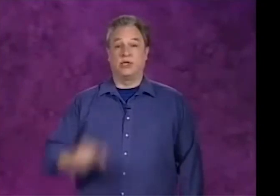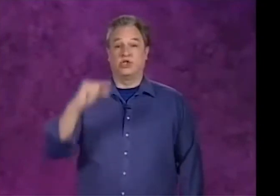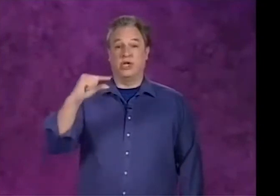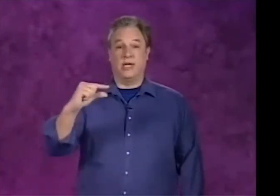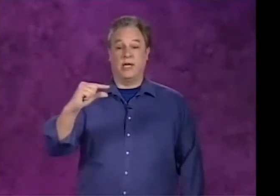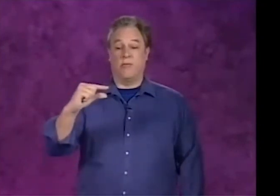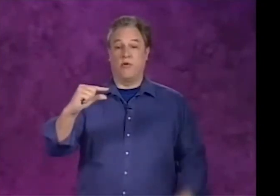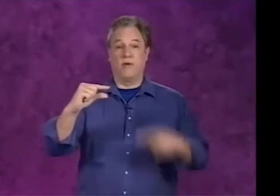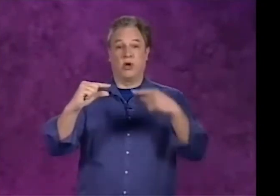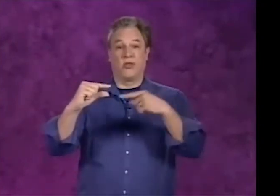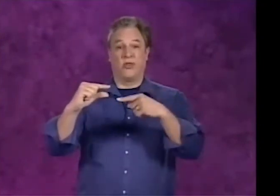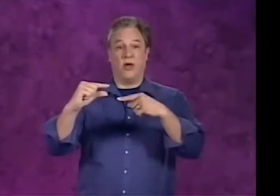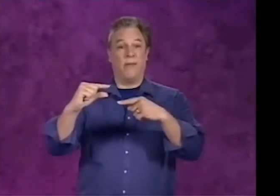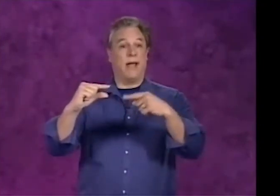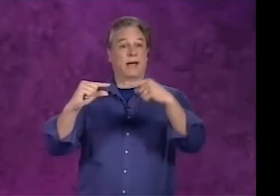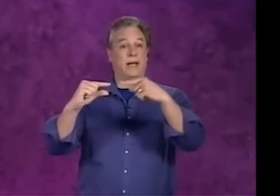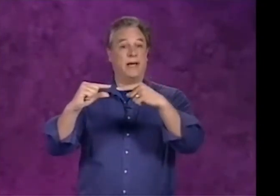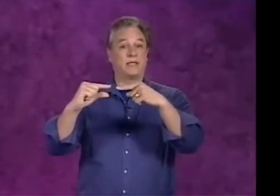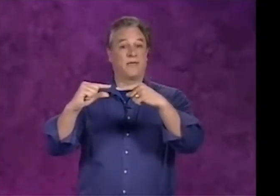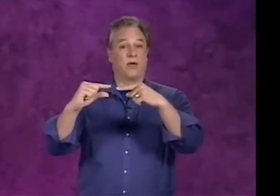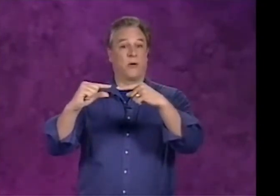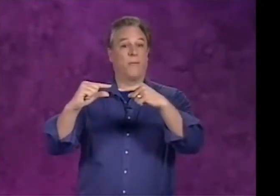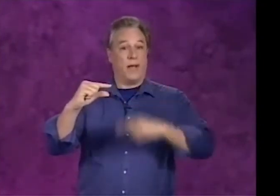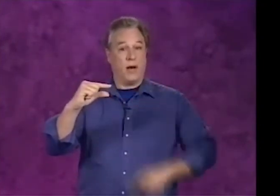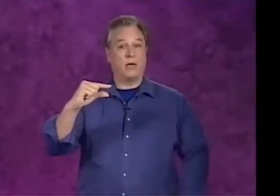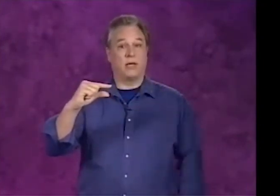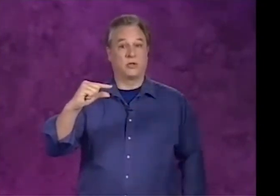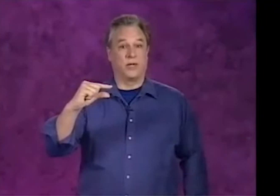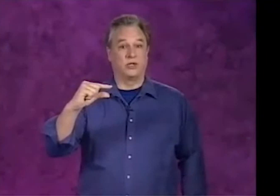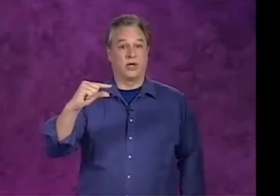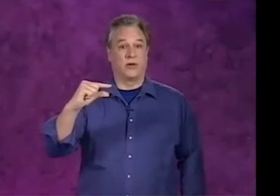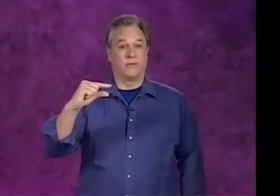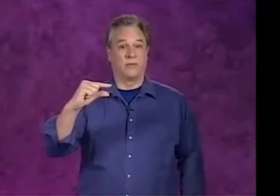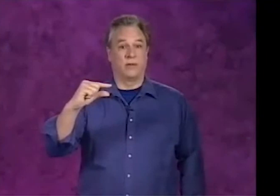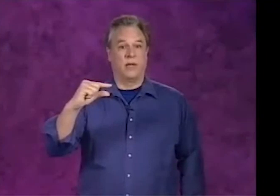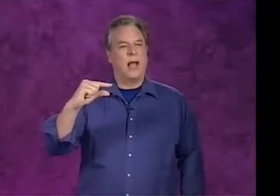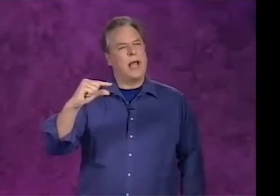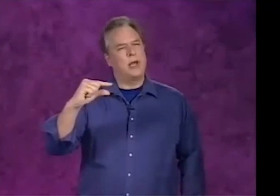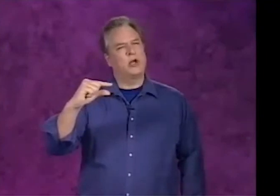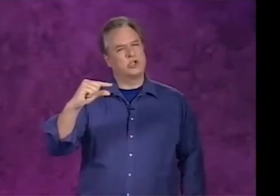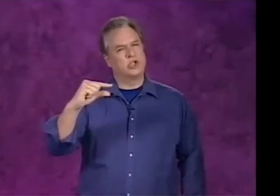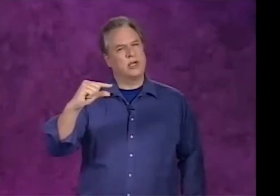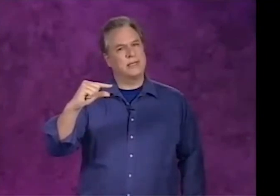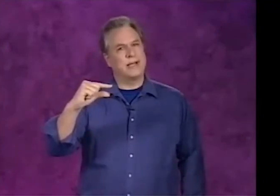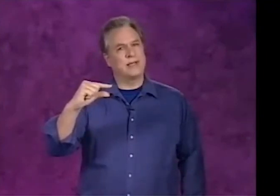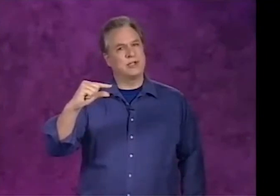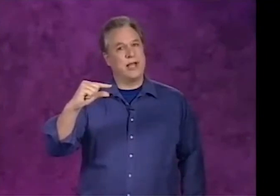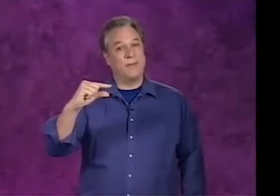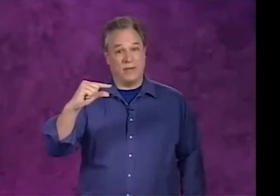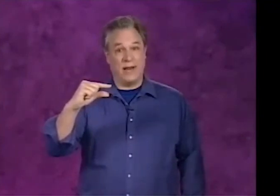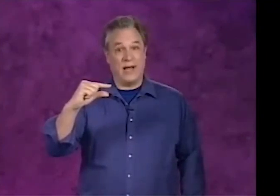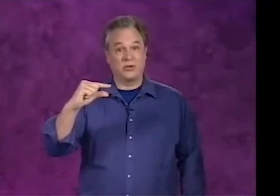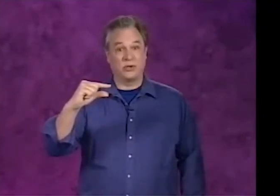your thumb and index finger parallel to each other. It looks just like the shape of the natural gesture for a little